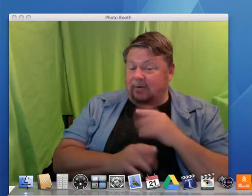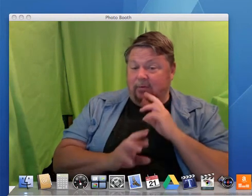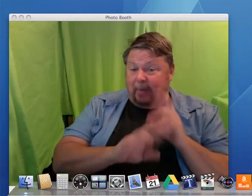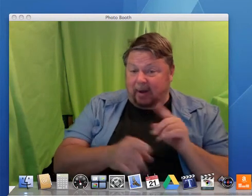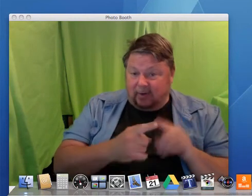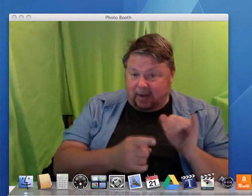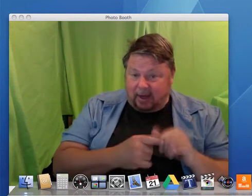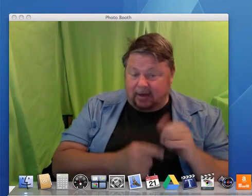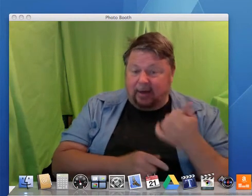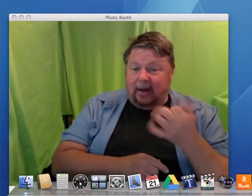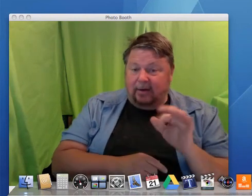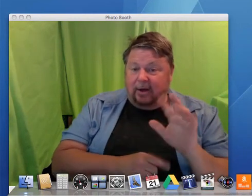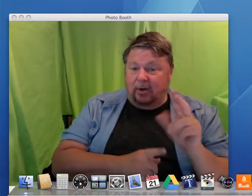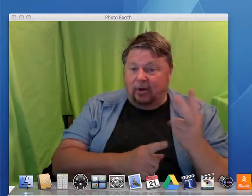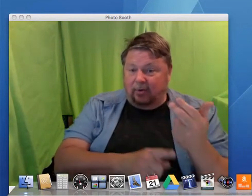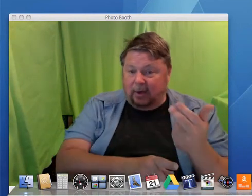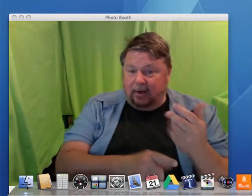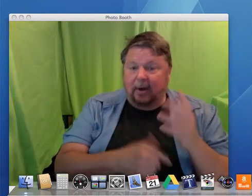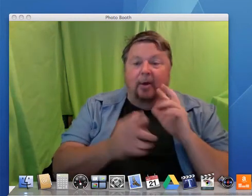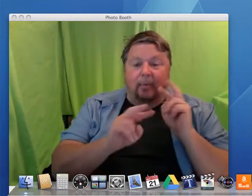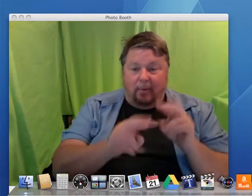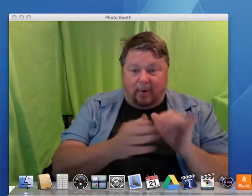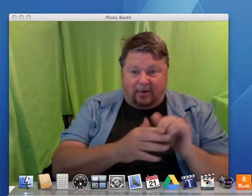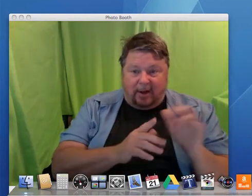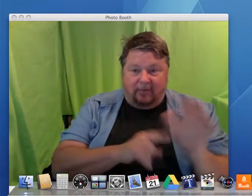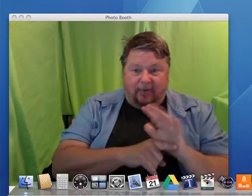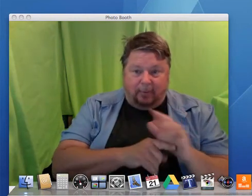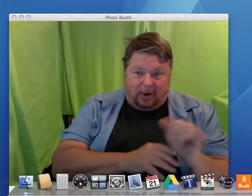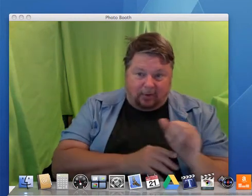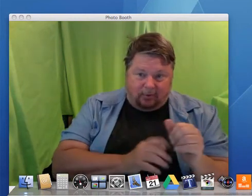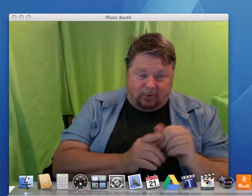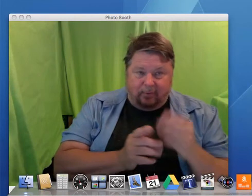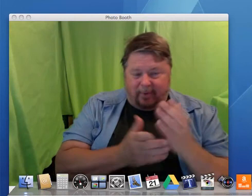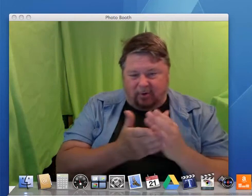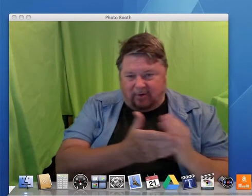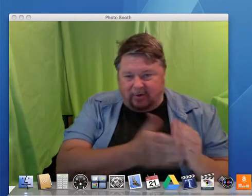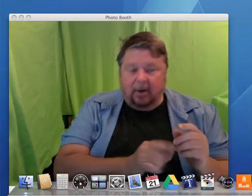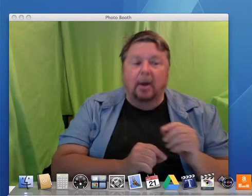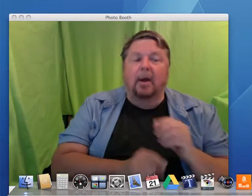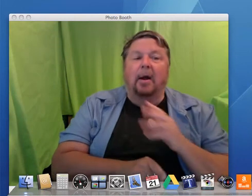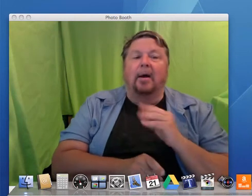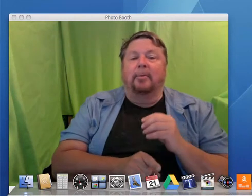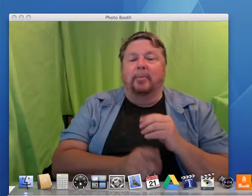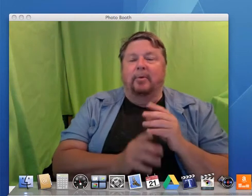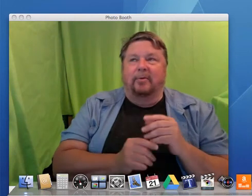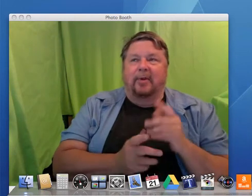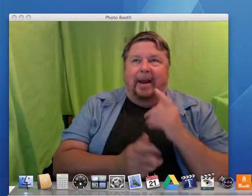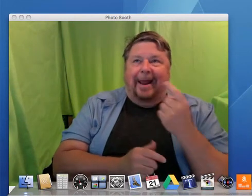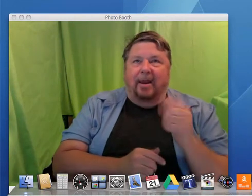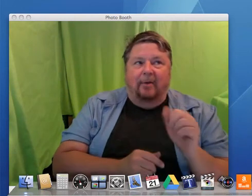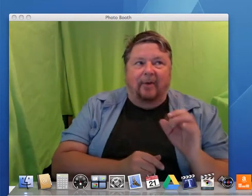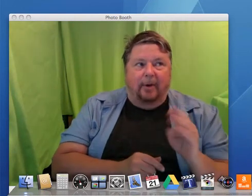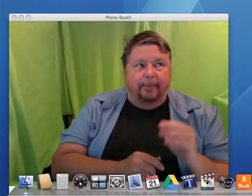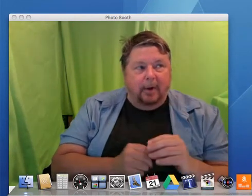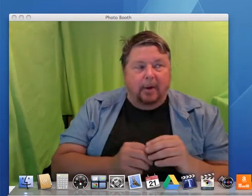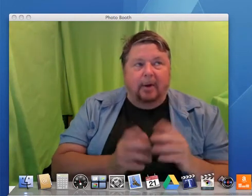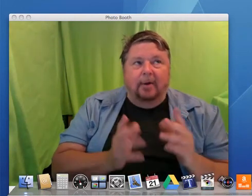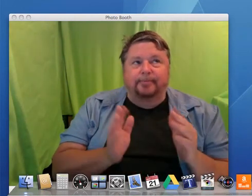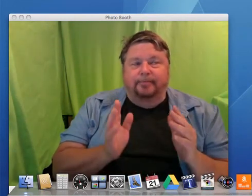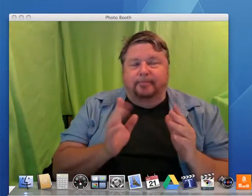has a response to that in 1913. We will watch that film together too, parts of it, but it's not a film.